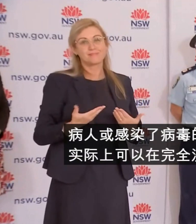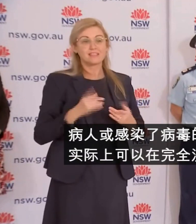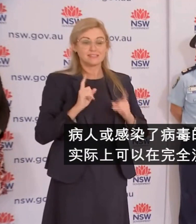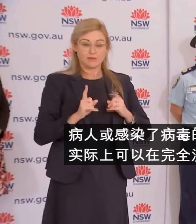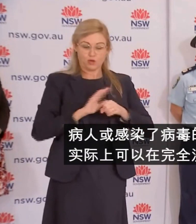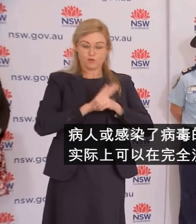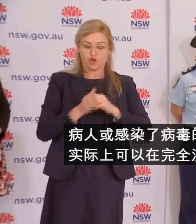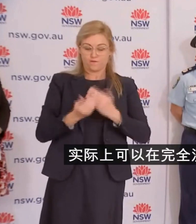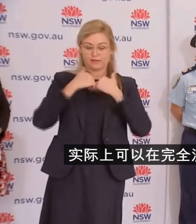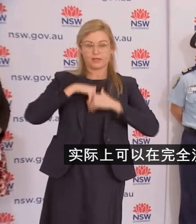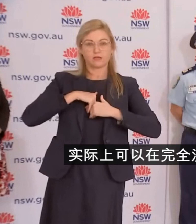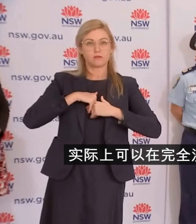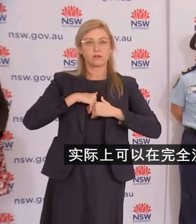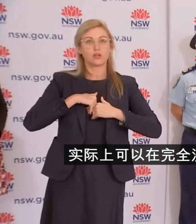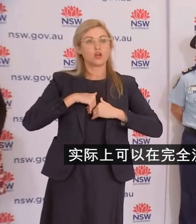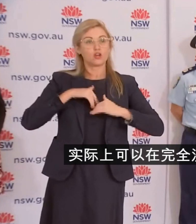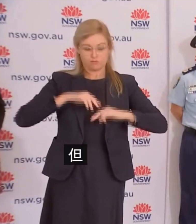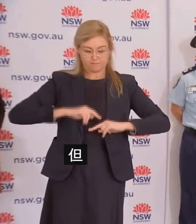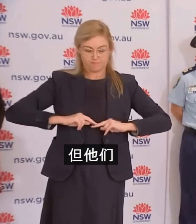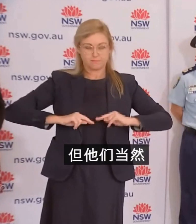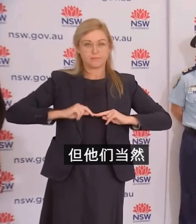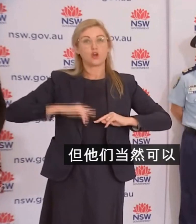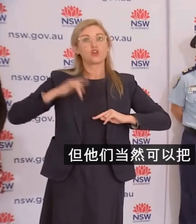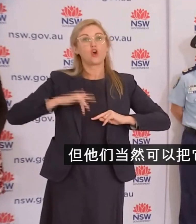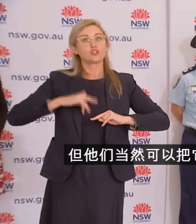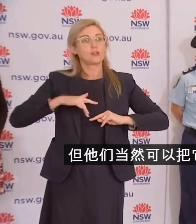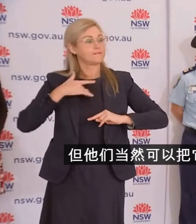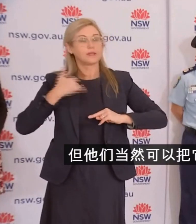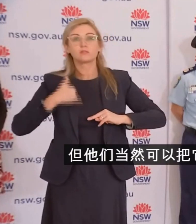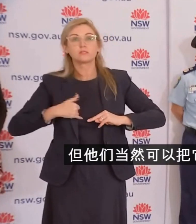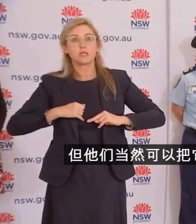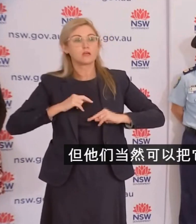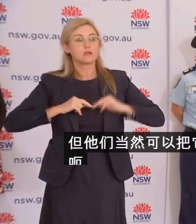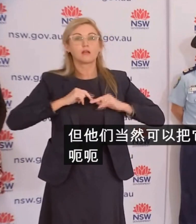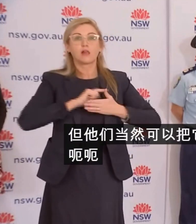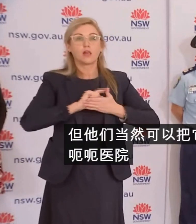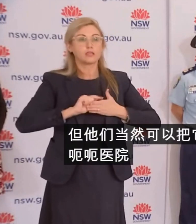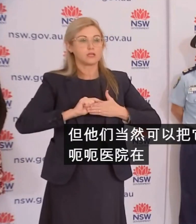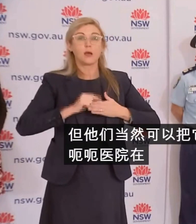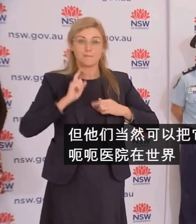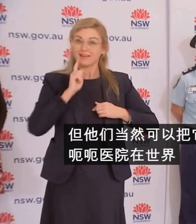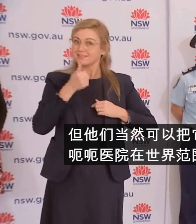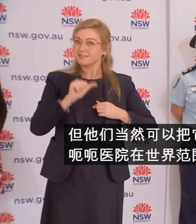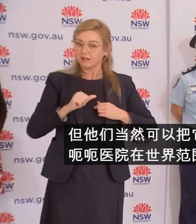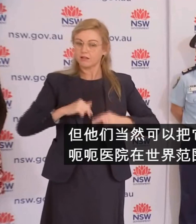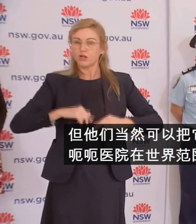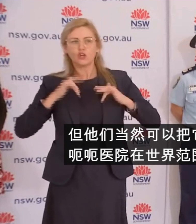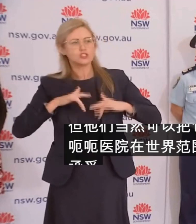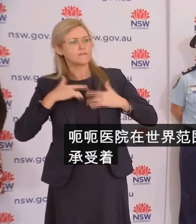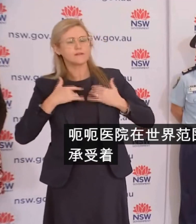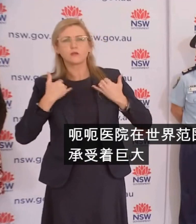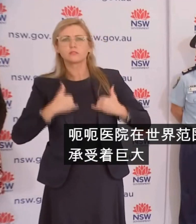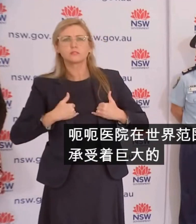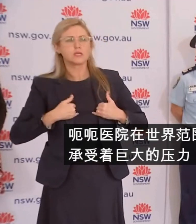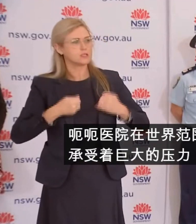actually have it with absolutely no symptoms. But they then can, of course, pass it on. It's worldwide that hospitals